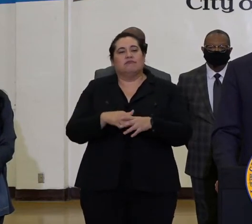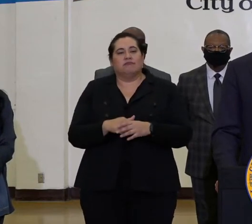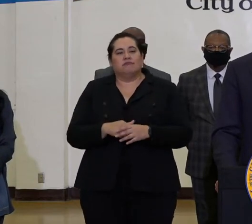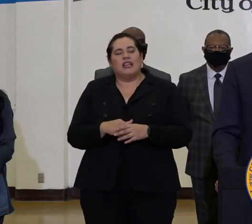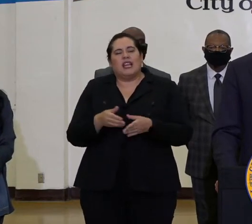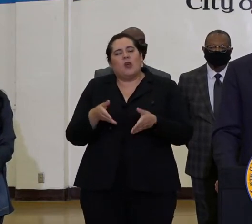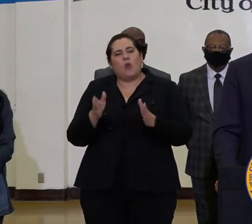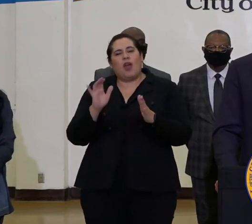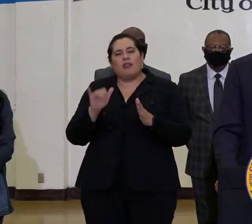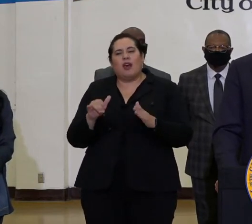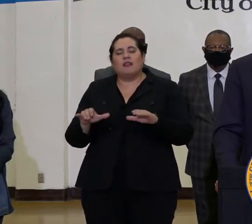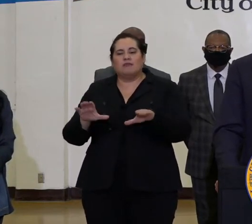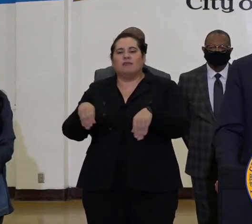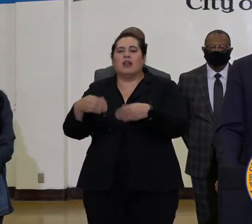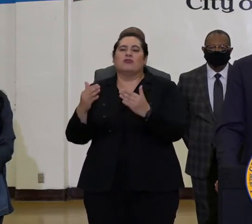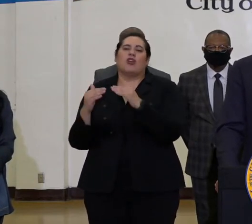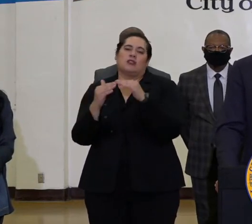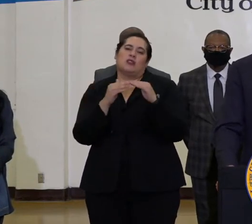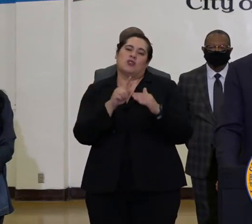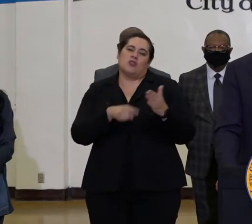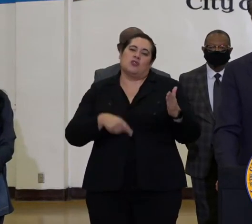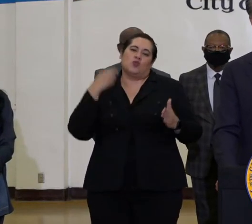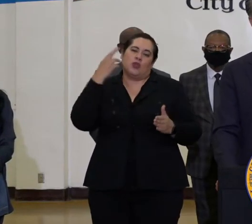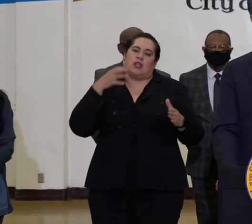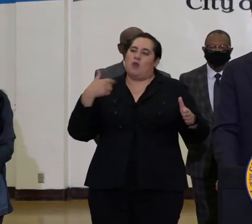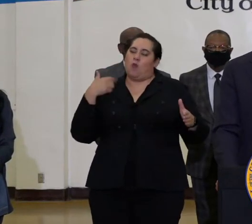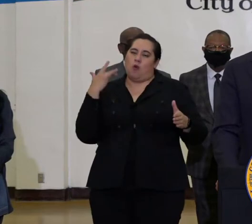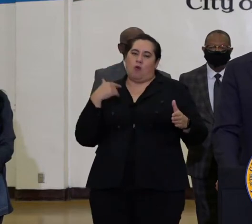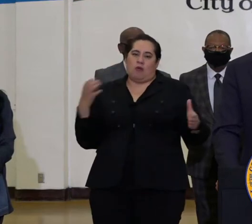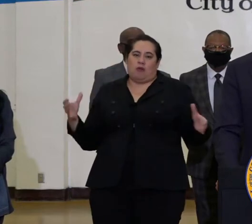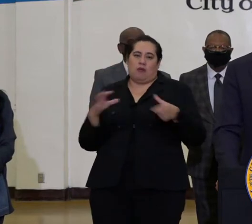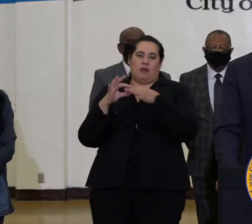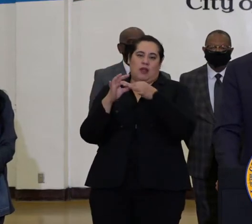in a way that does justice to the cause that unites us, which fundamentally